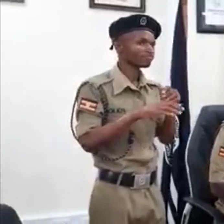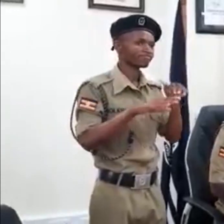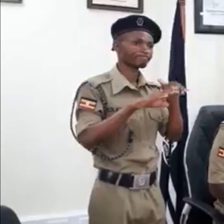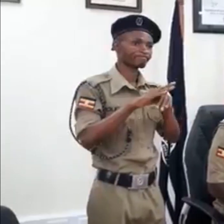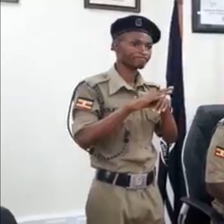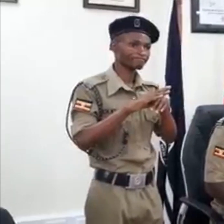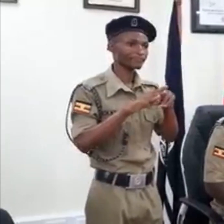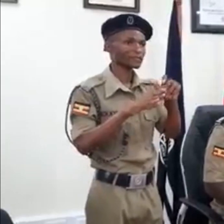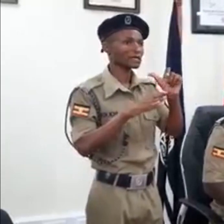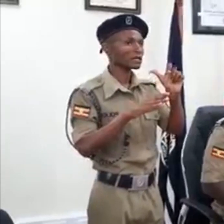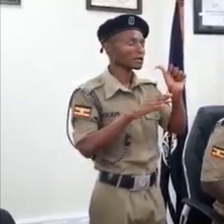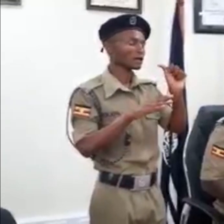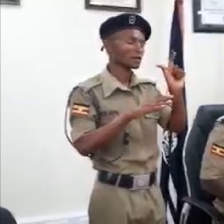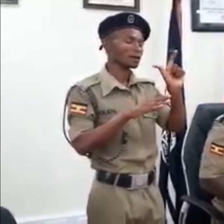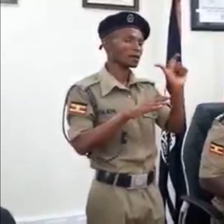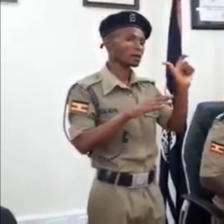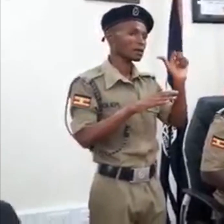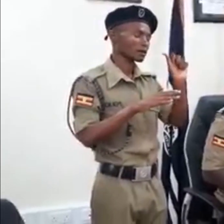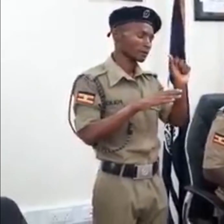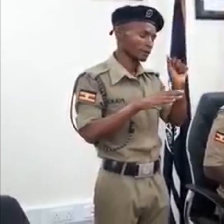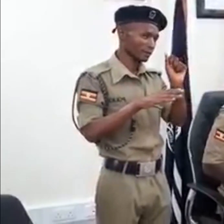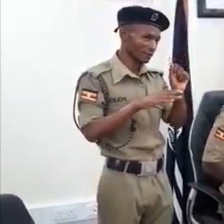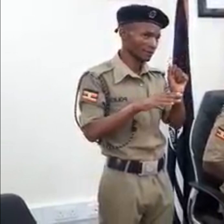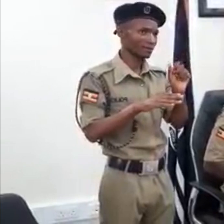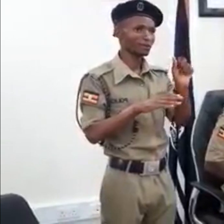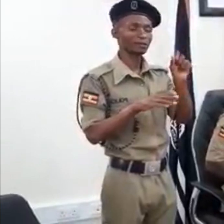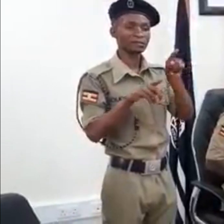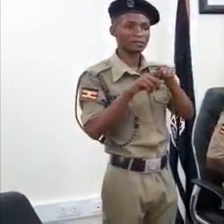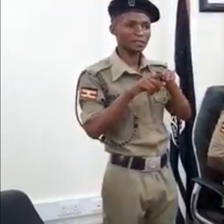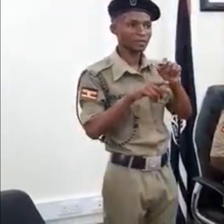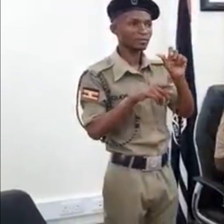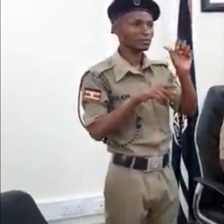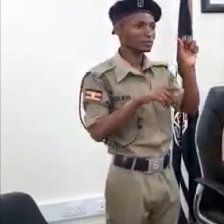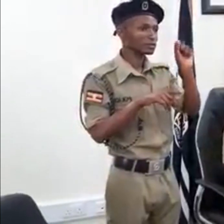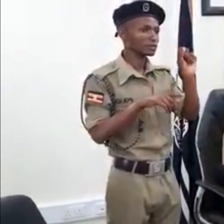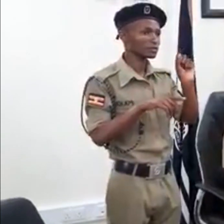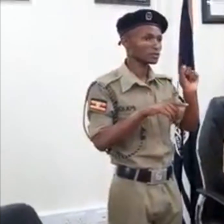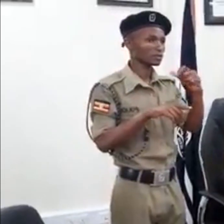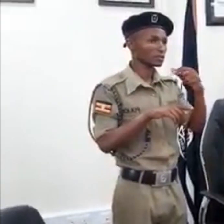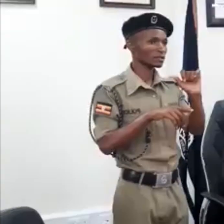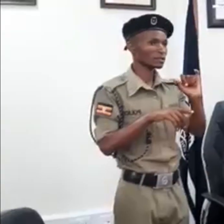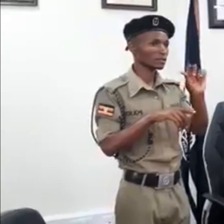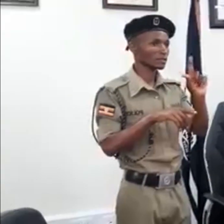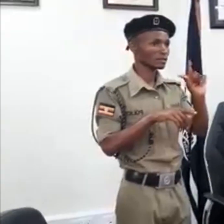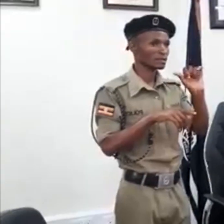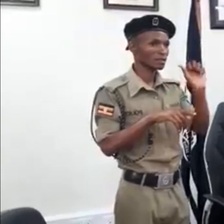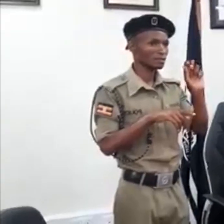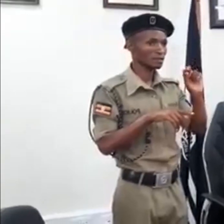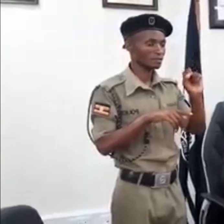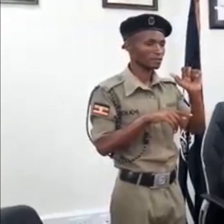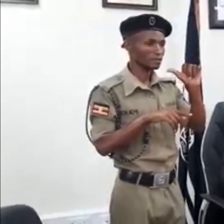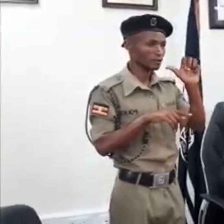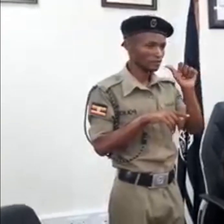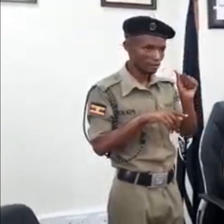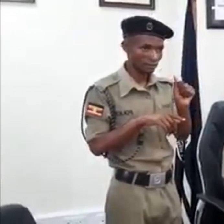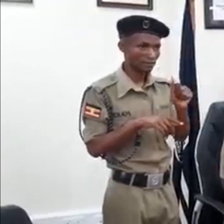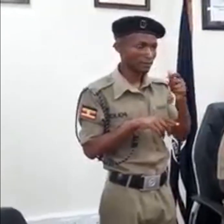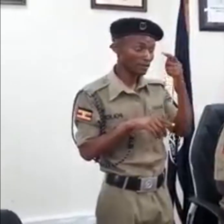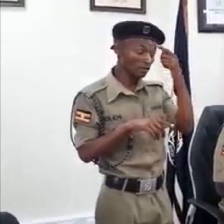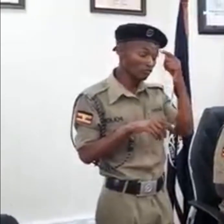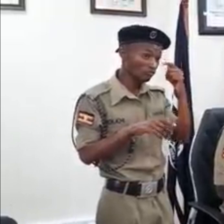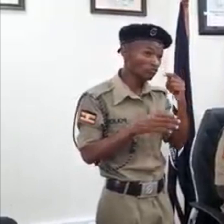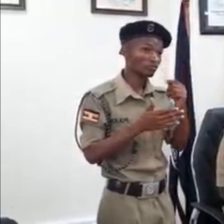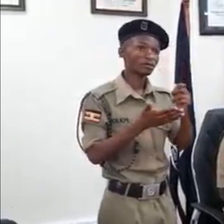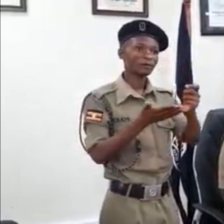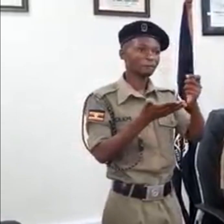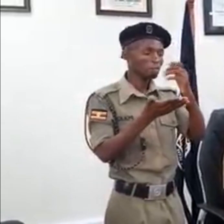Honorable Sejirinya, who are expected to appear at CID headquarters for statement